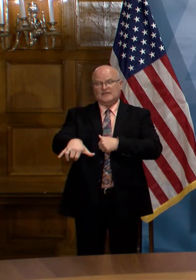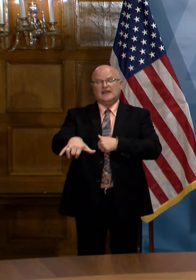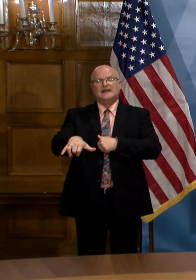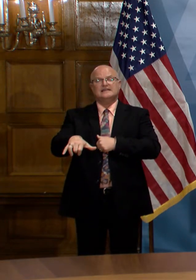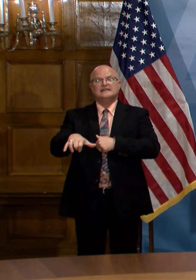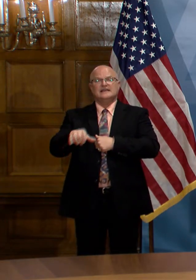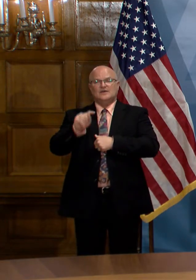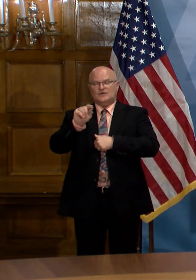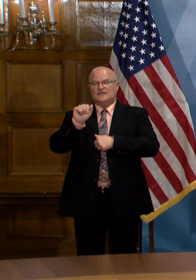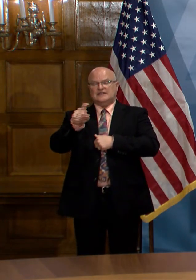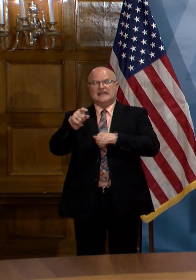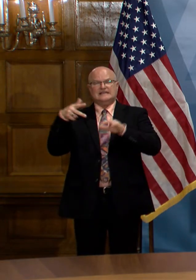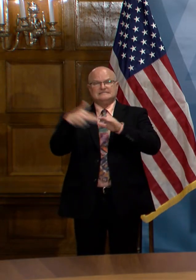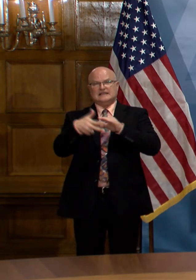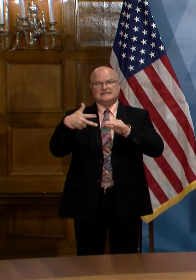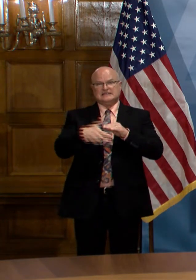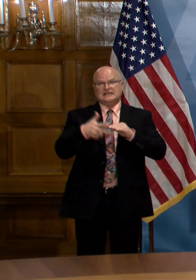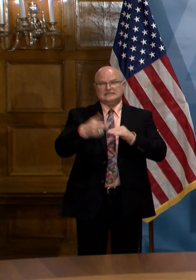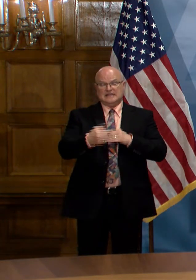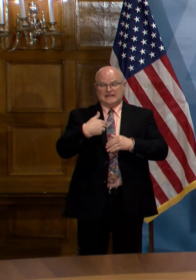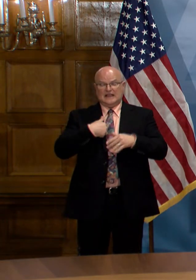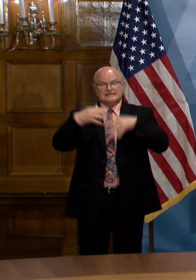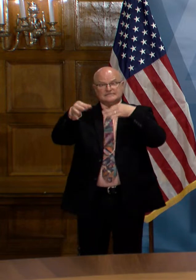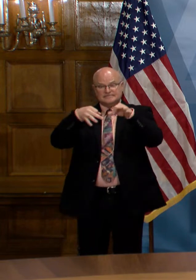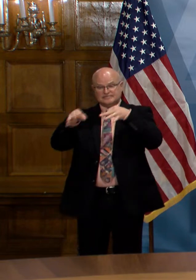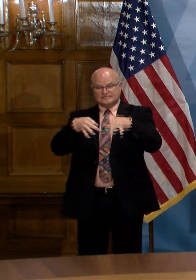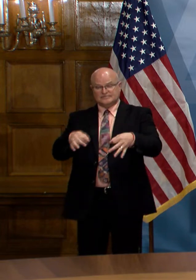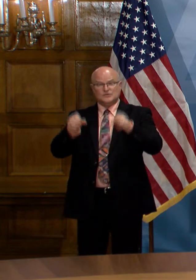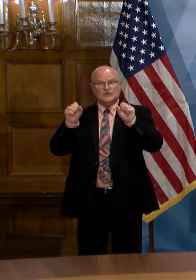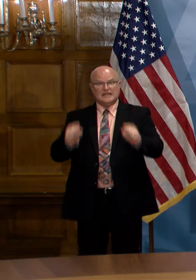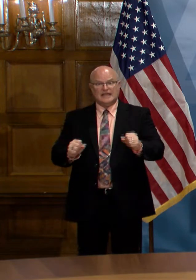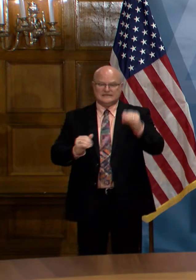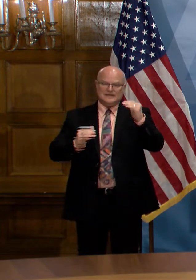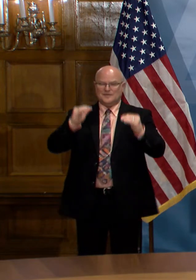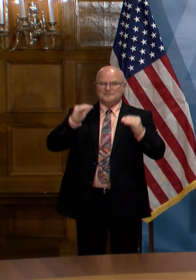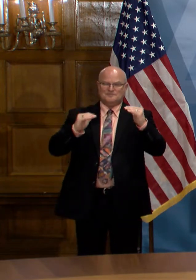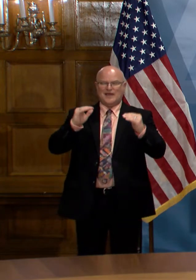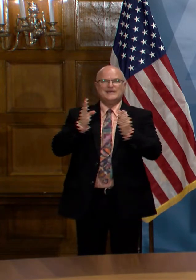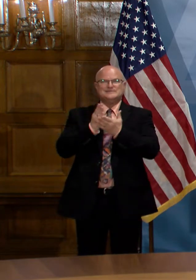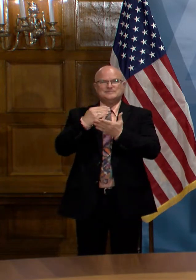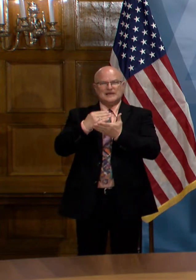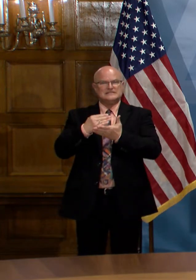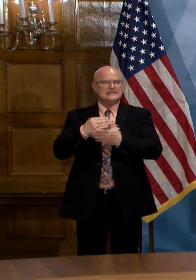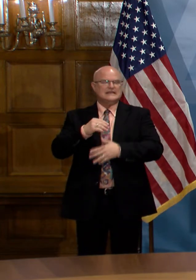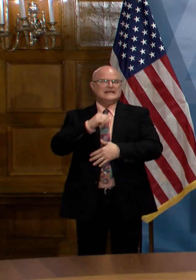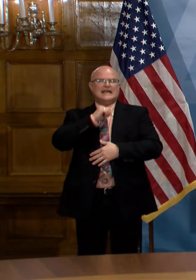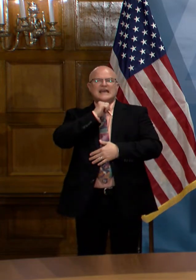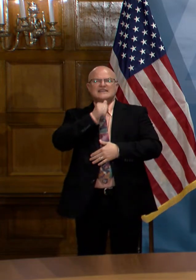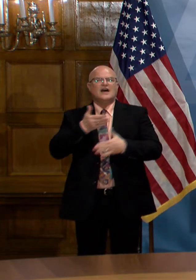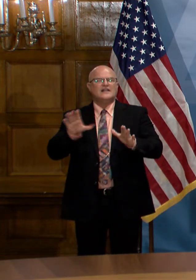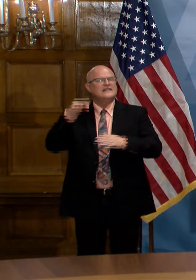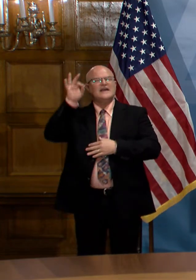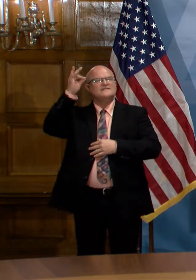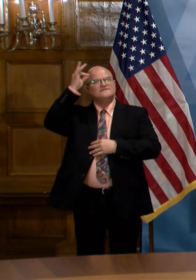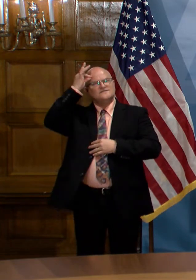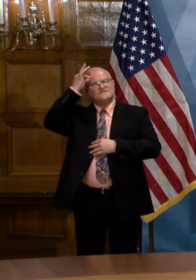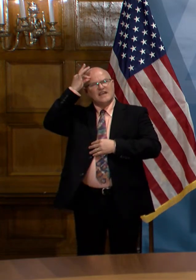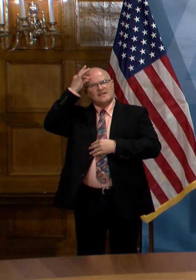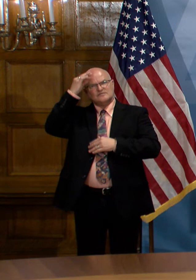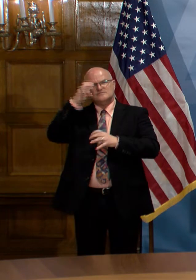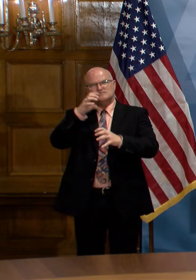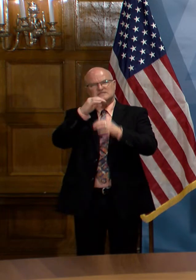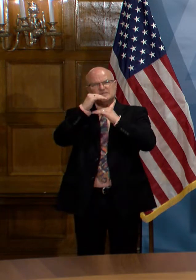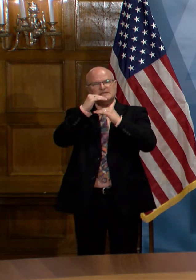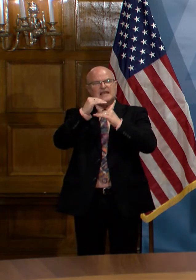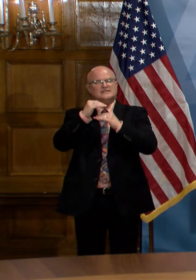with the tax cuts that I outlined we could do in our balanced budget, and we should not let federal